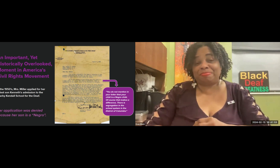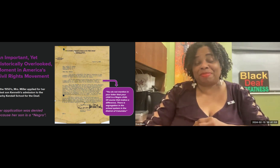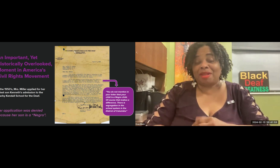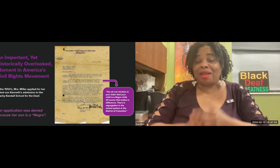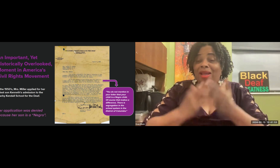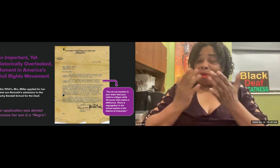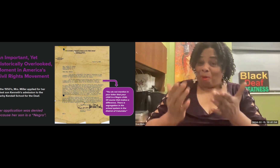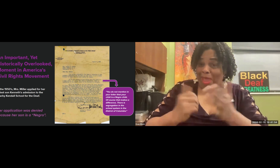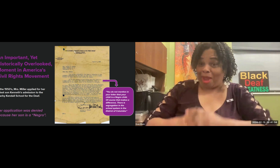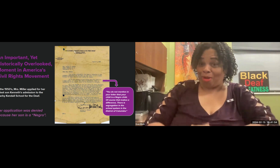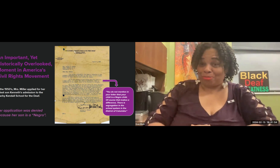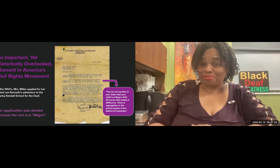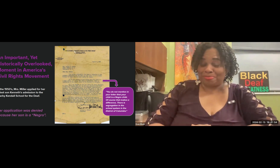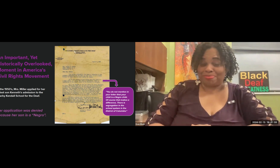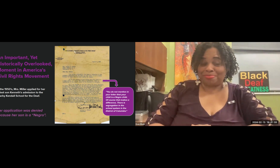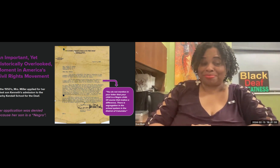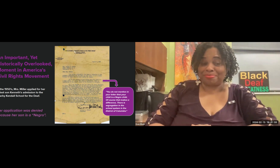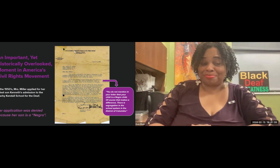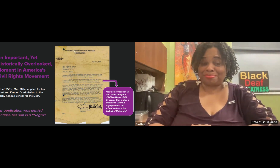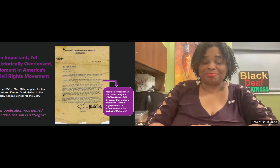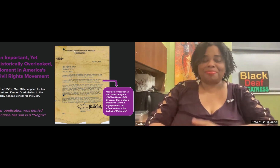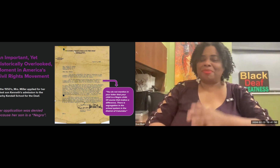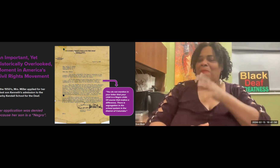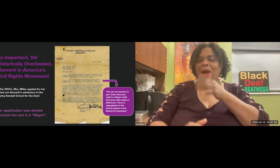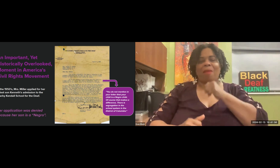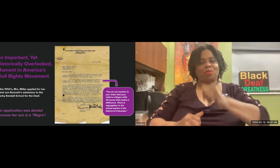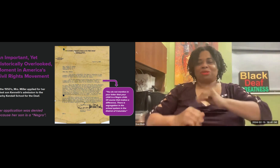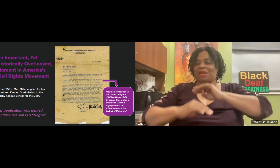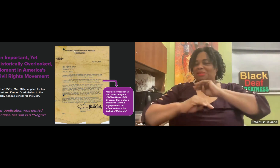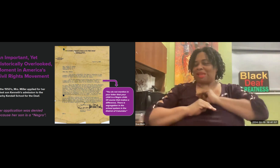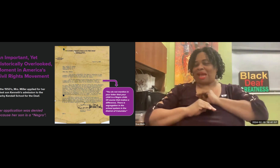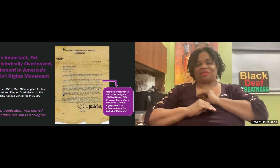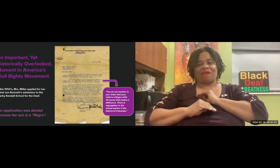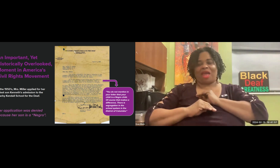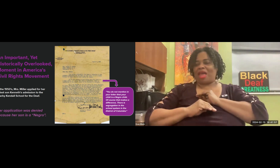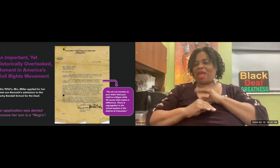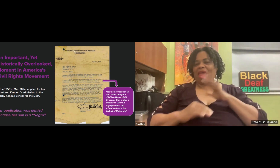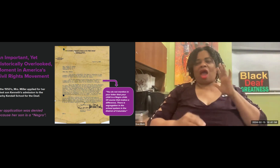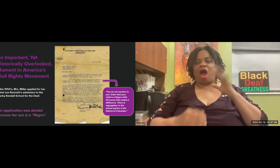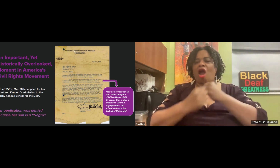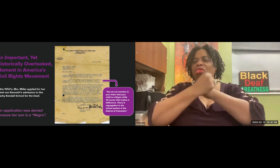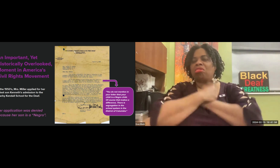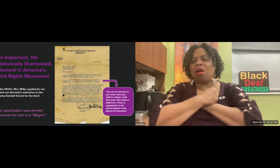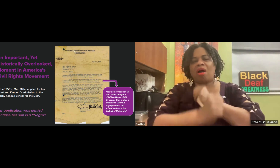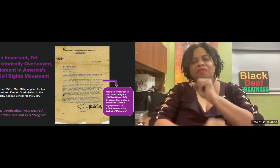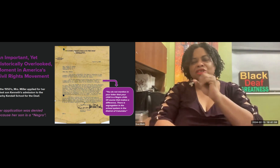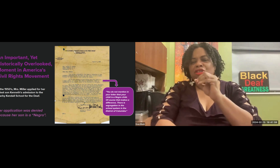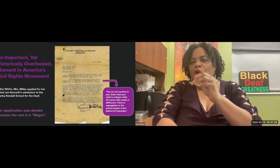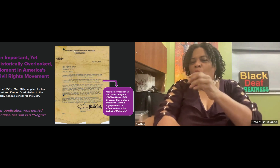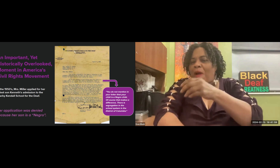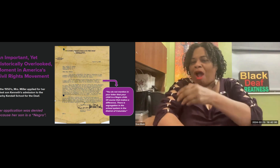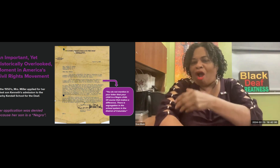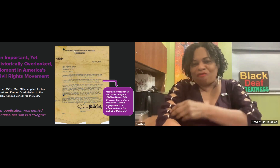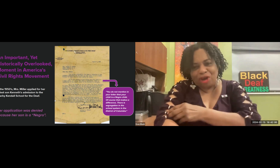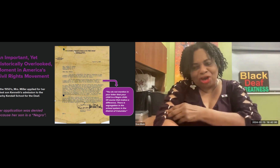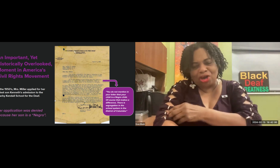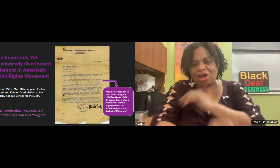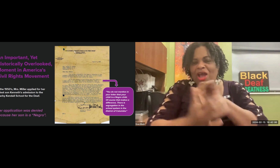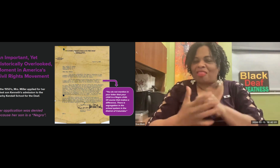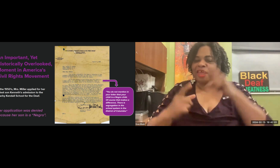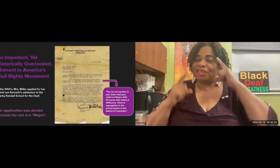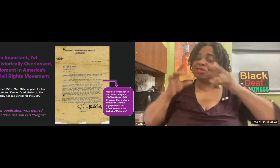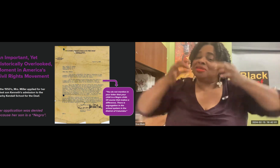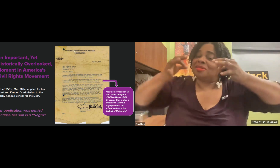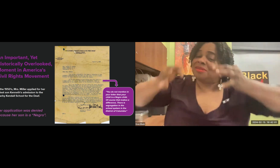son away. A mother's love was being expressed here, and she was just not